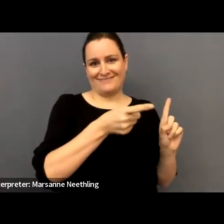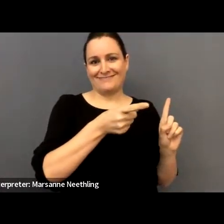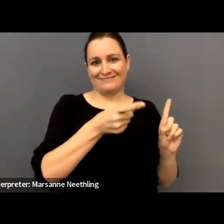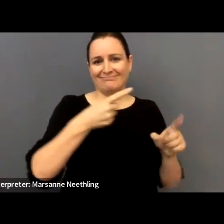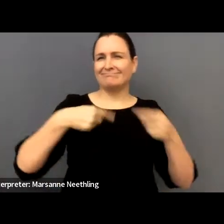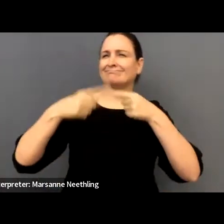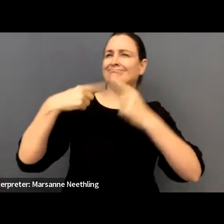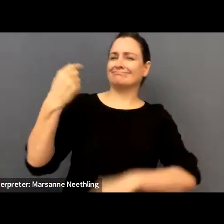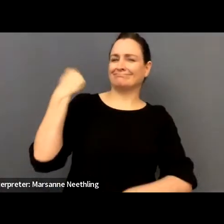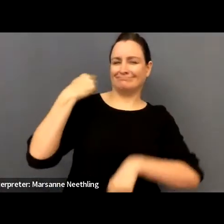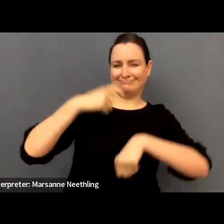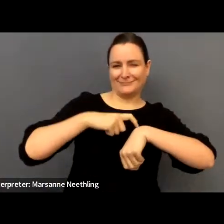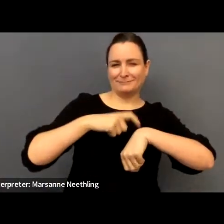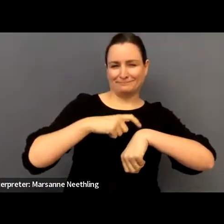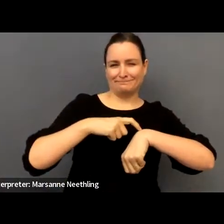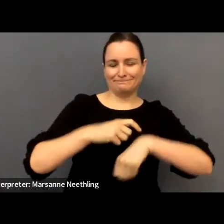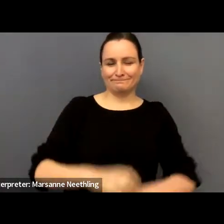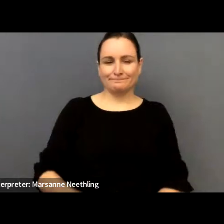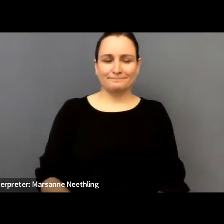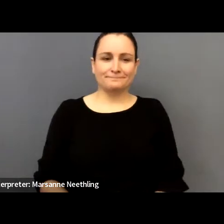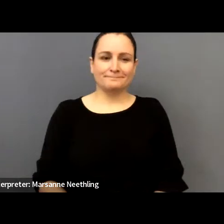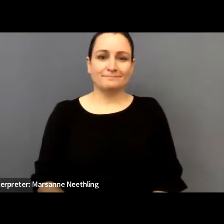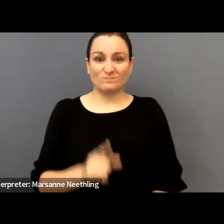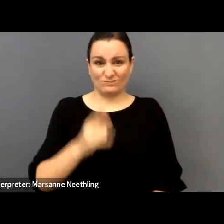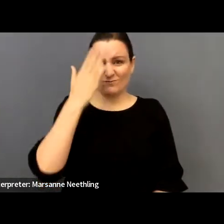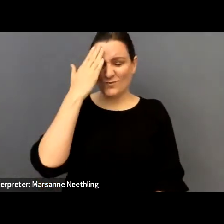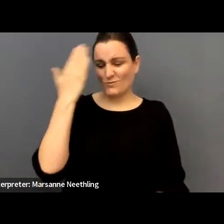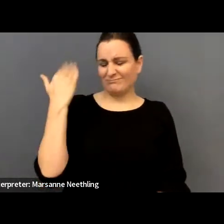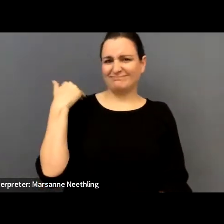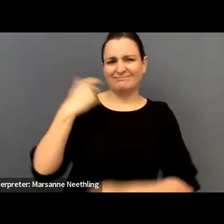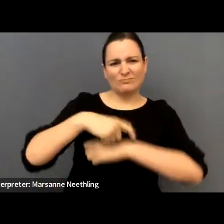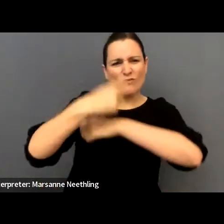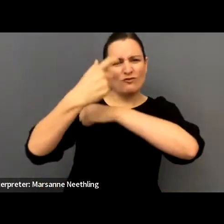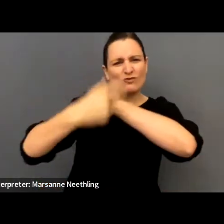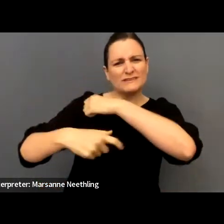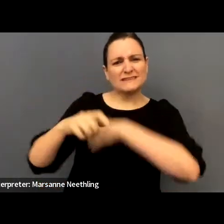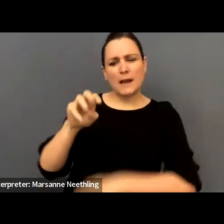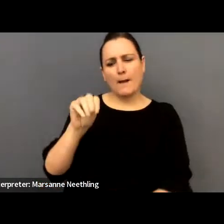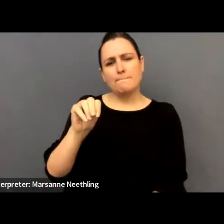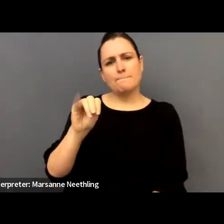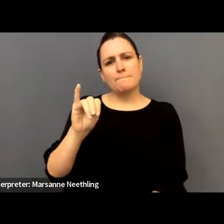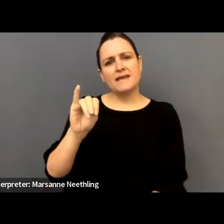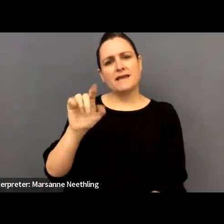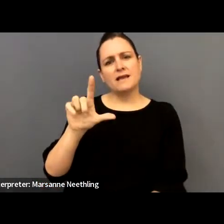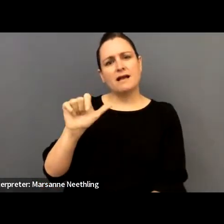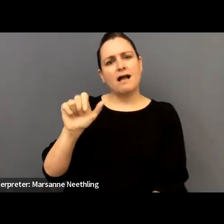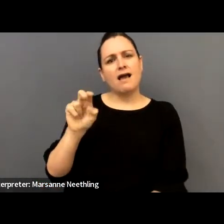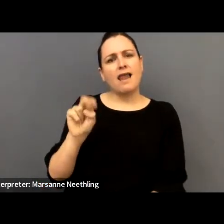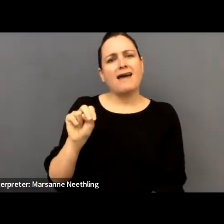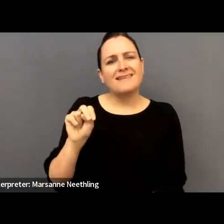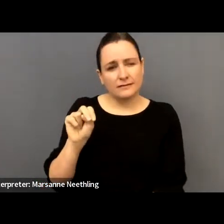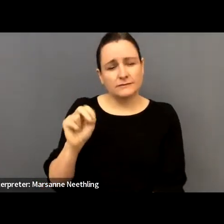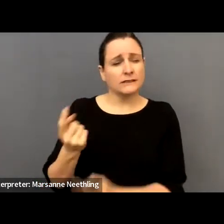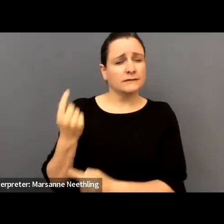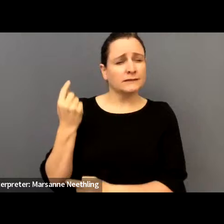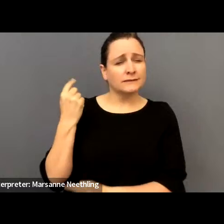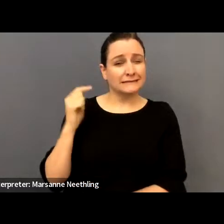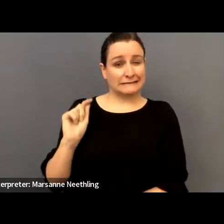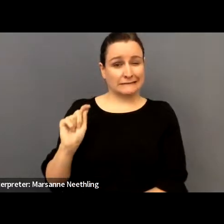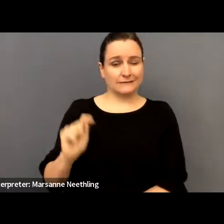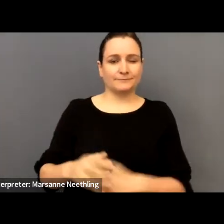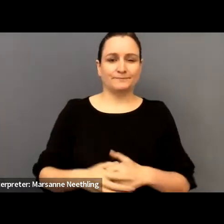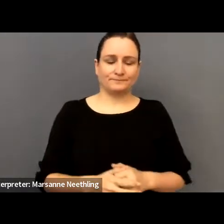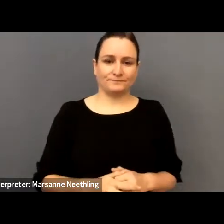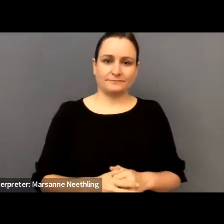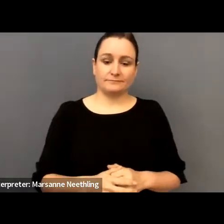As we know, South Africa is going to be signing into law the 18th Amendment to